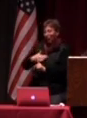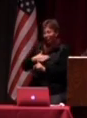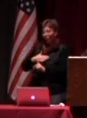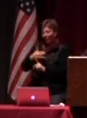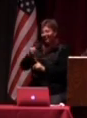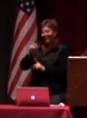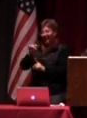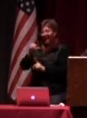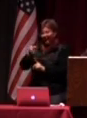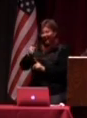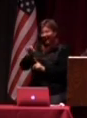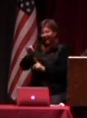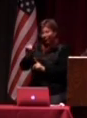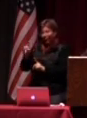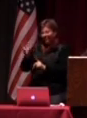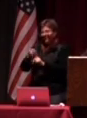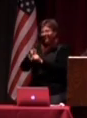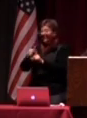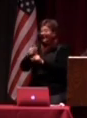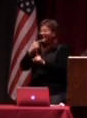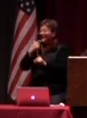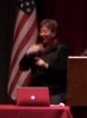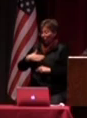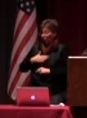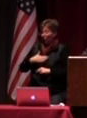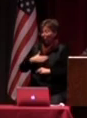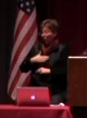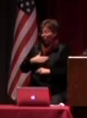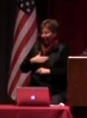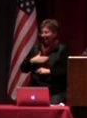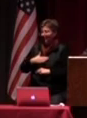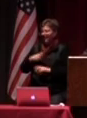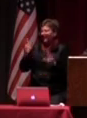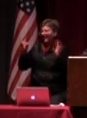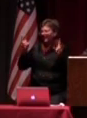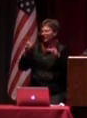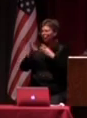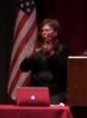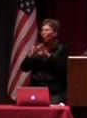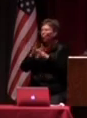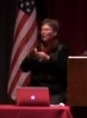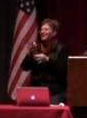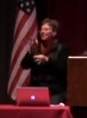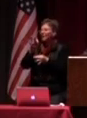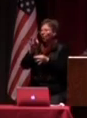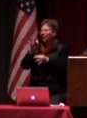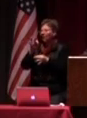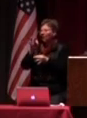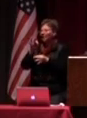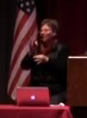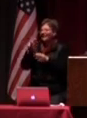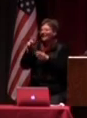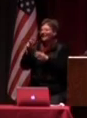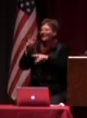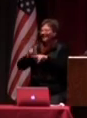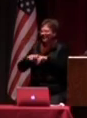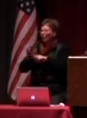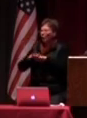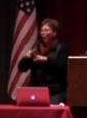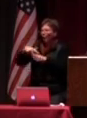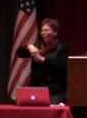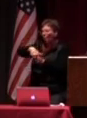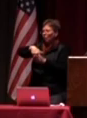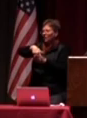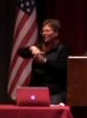1806, said, "Napoleon is the," I'm quoting, "the world spirit who, sitting astride a horse, reaches out across the